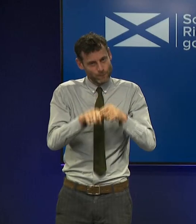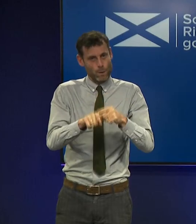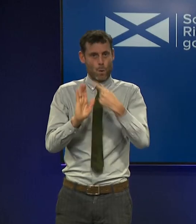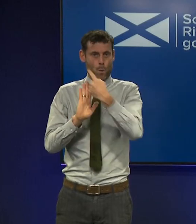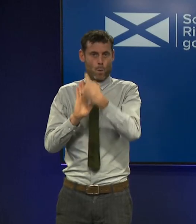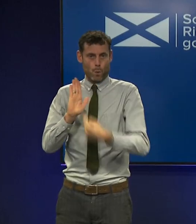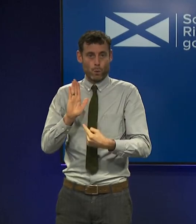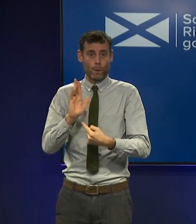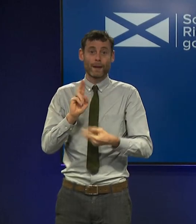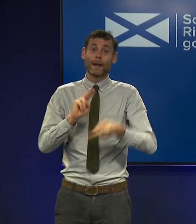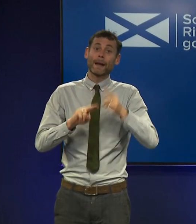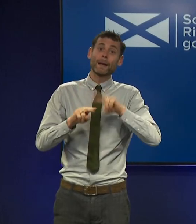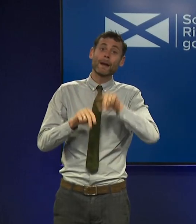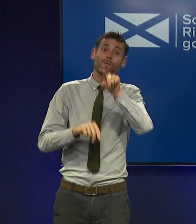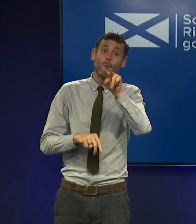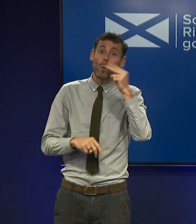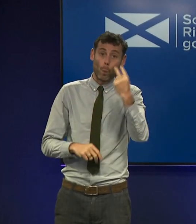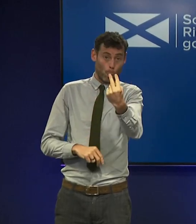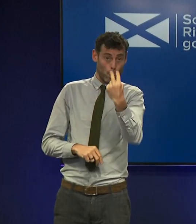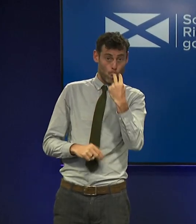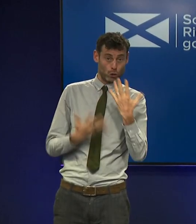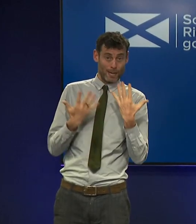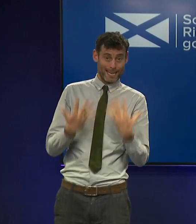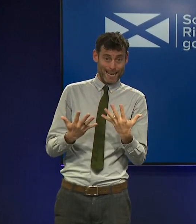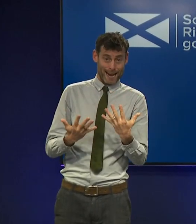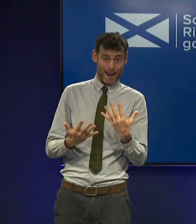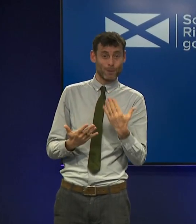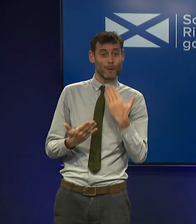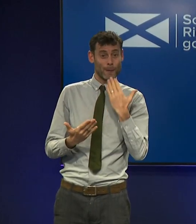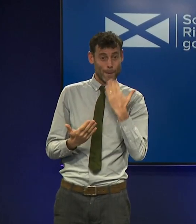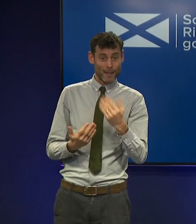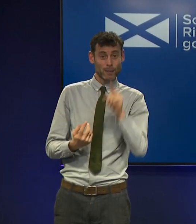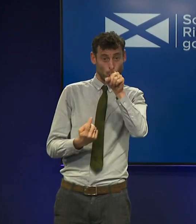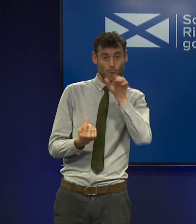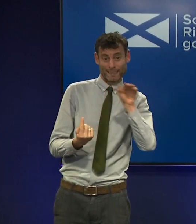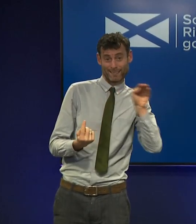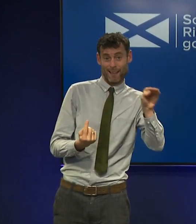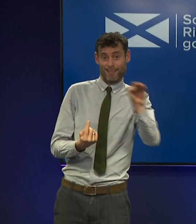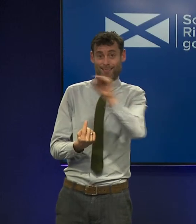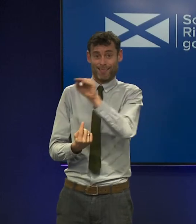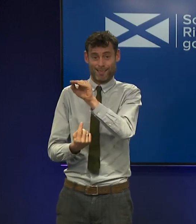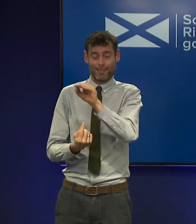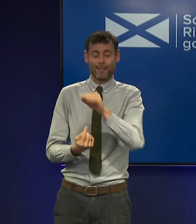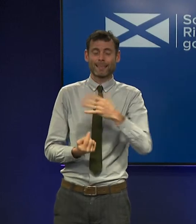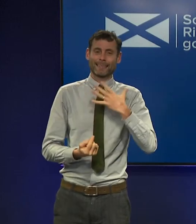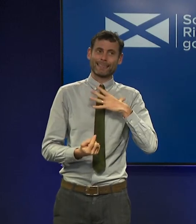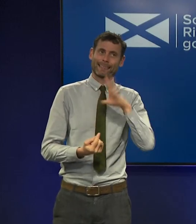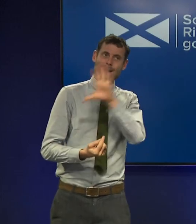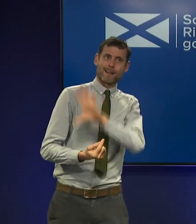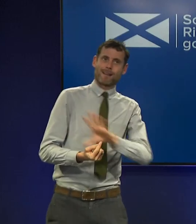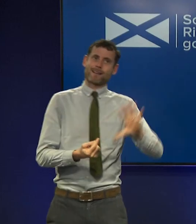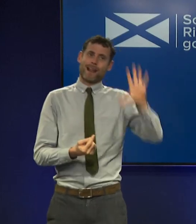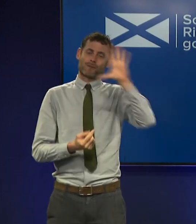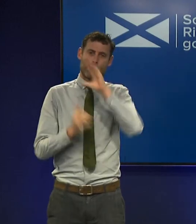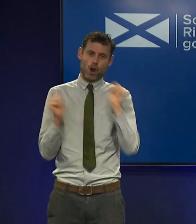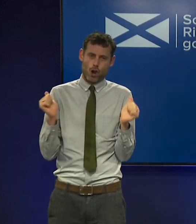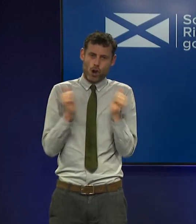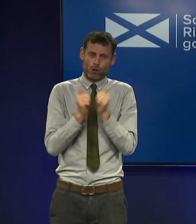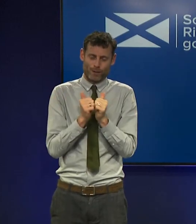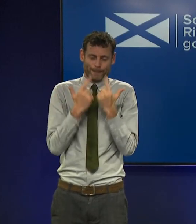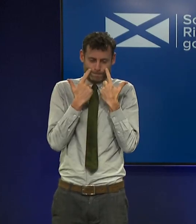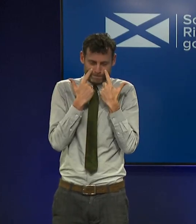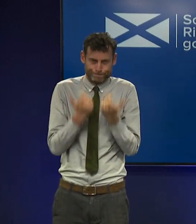please tell people you know who are not watching. This is a moment, again, for collective national vigilance and compliance with